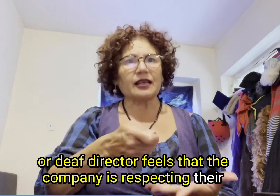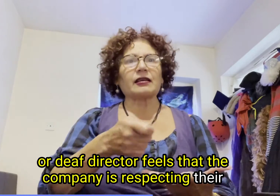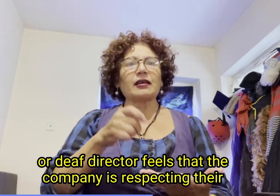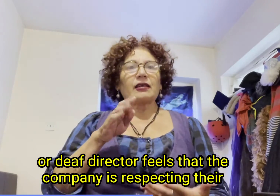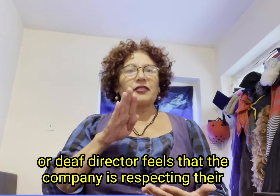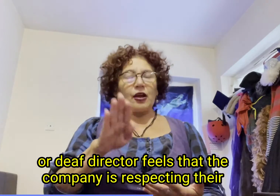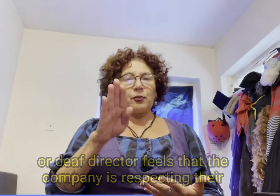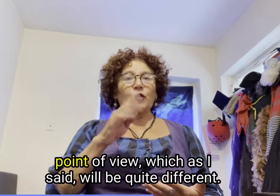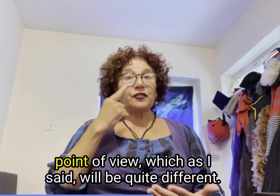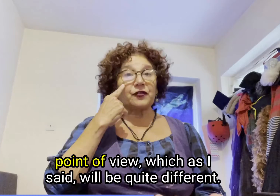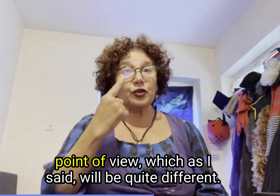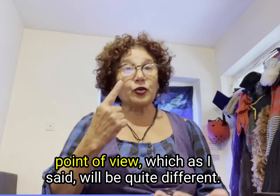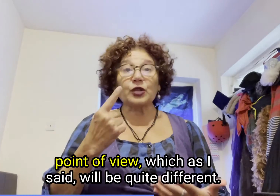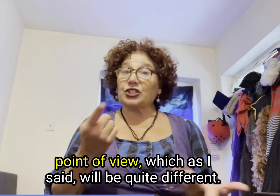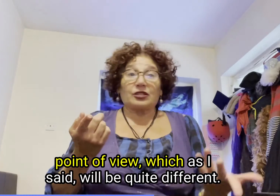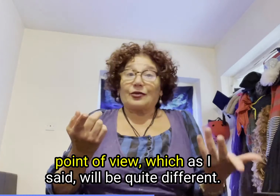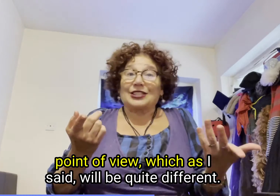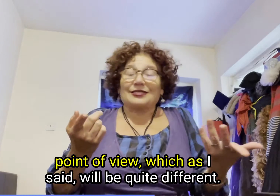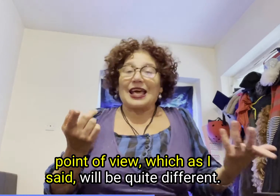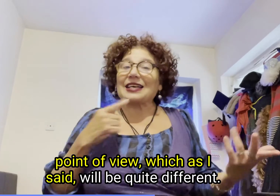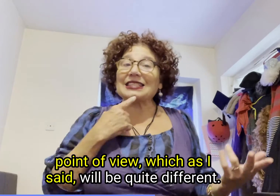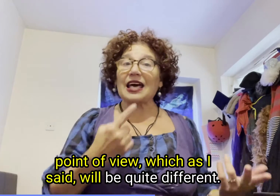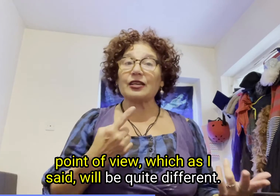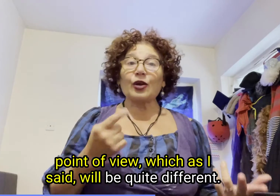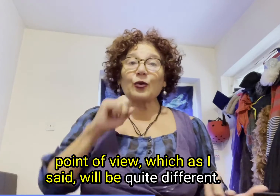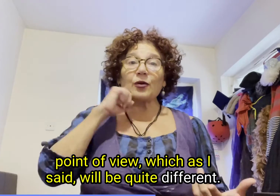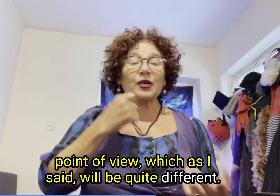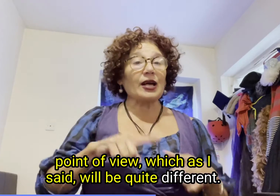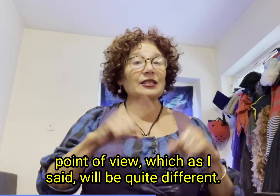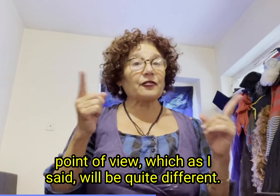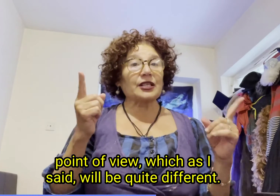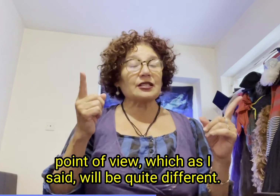respecting their point of view, which as I said, will be quite different.